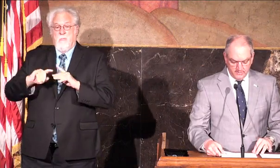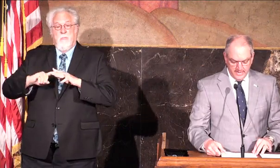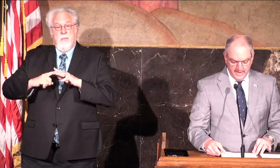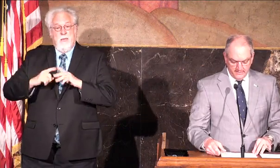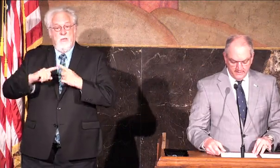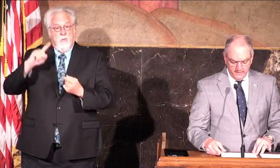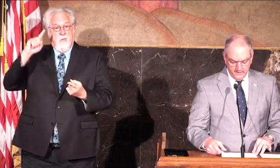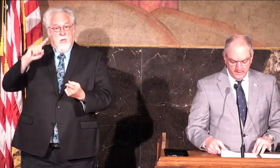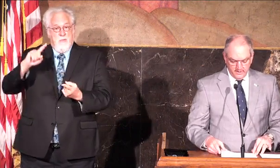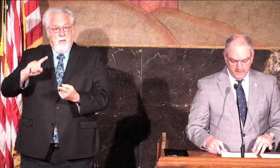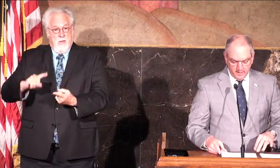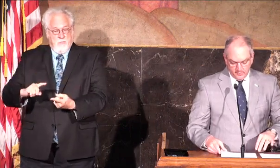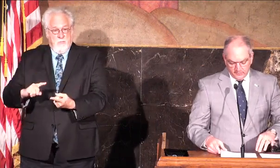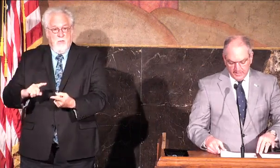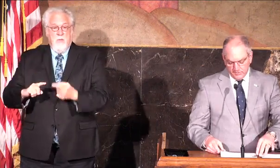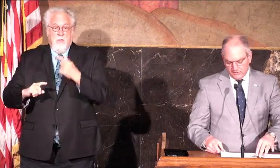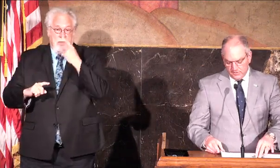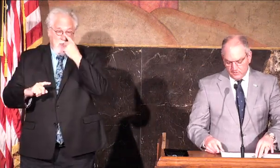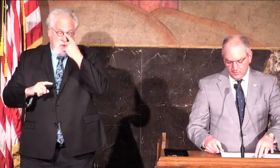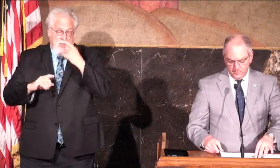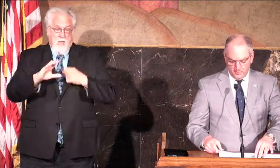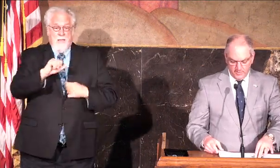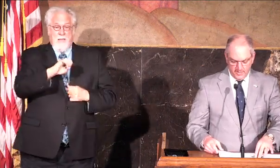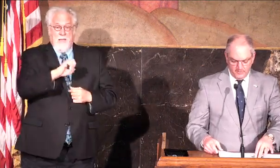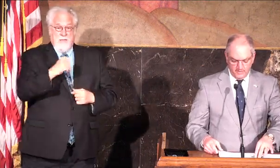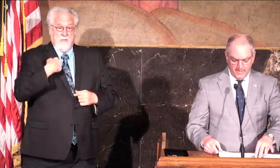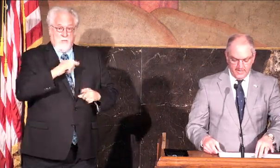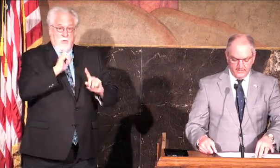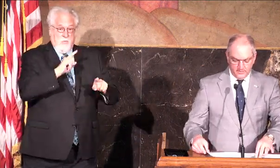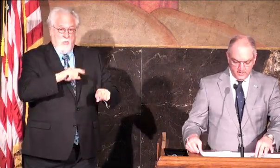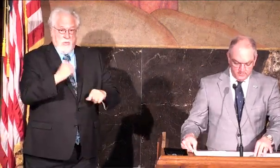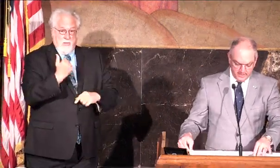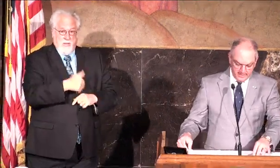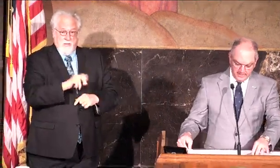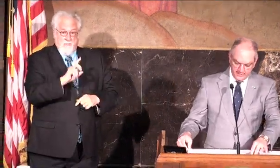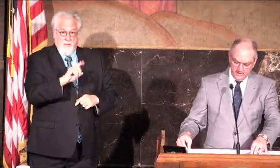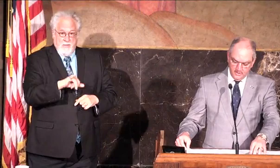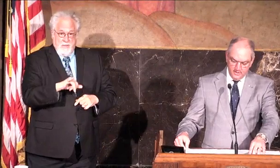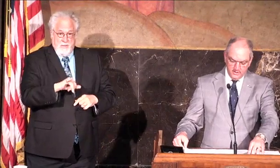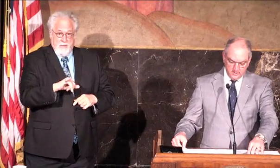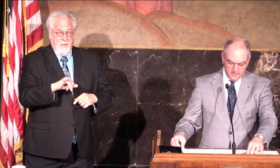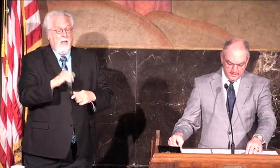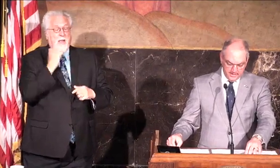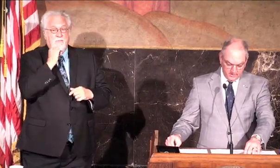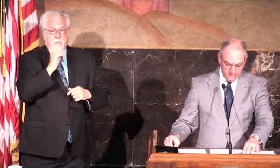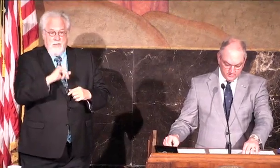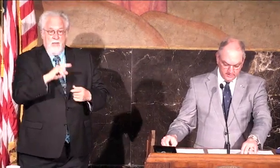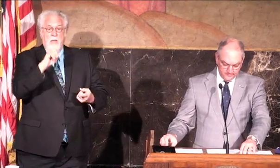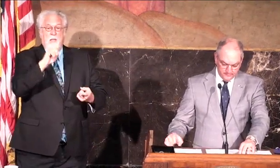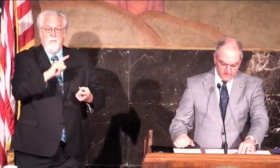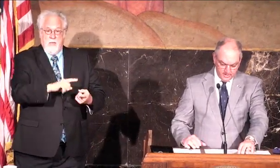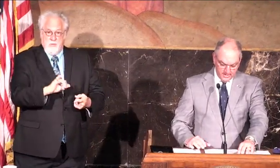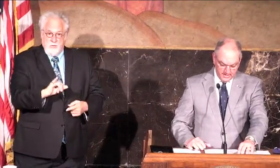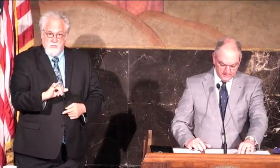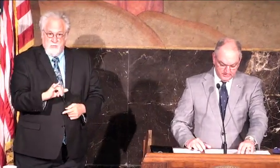to come down. The number of cases that we're reporting every day is beginning to come down